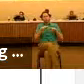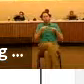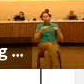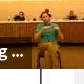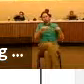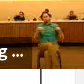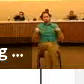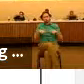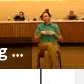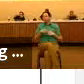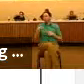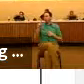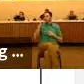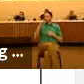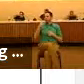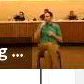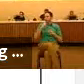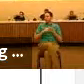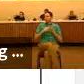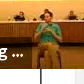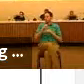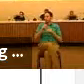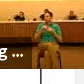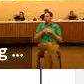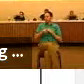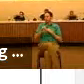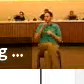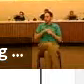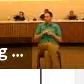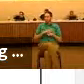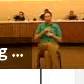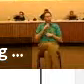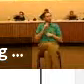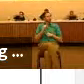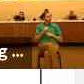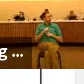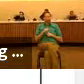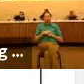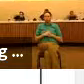We heard you definitely say the construction entrance, you committed to that.